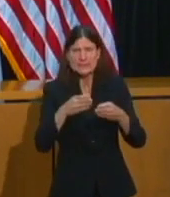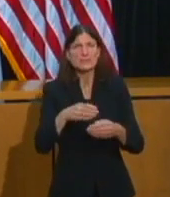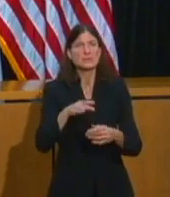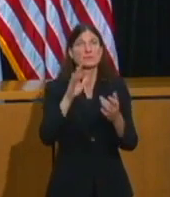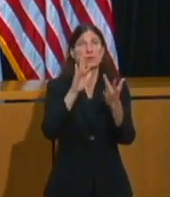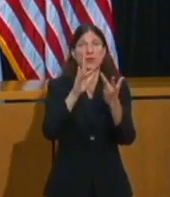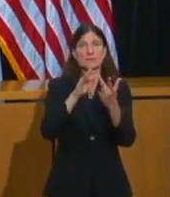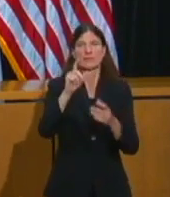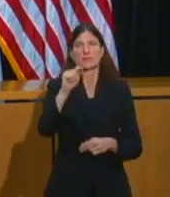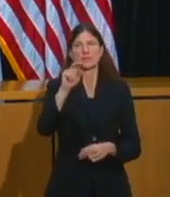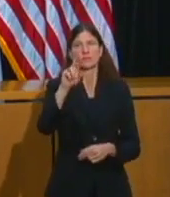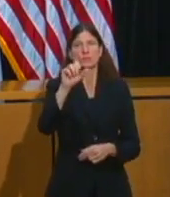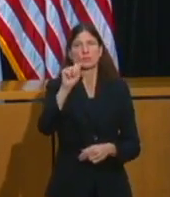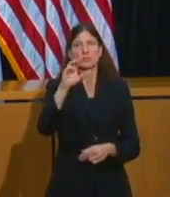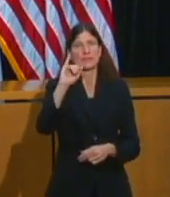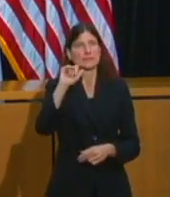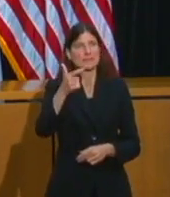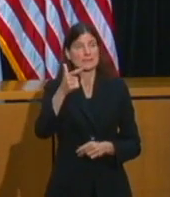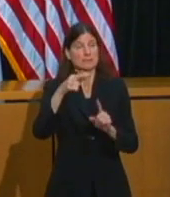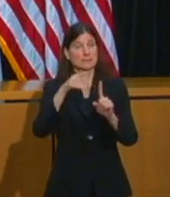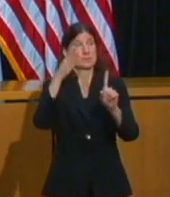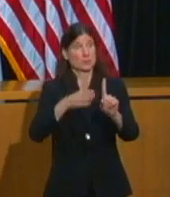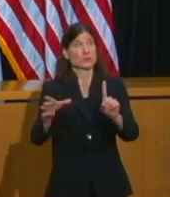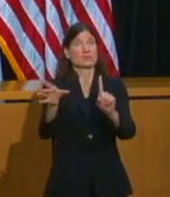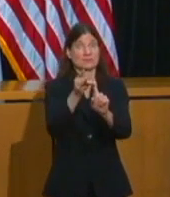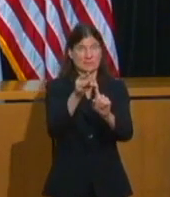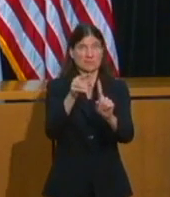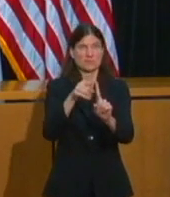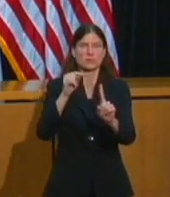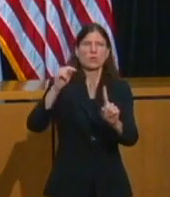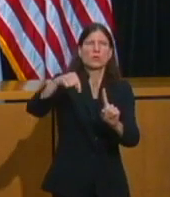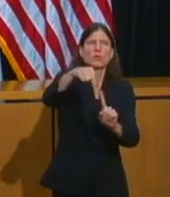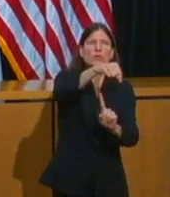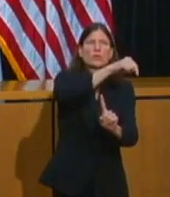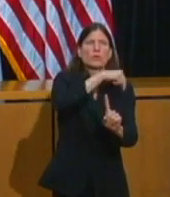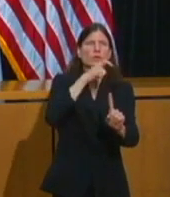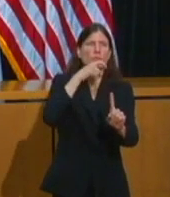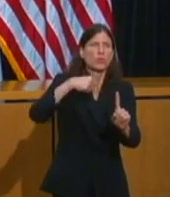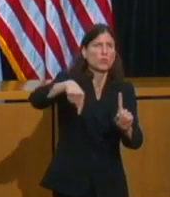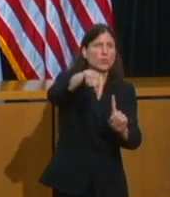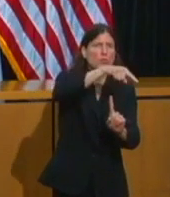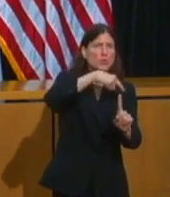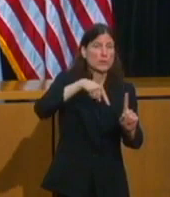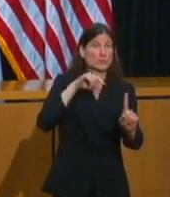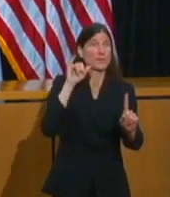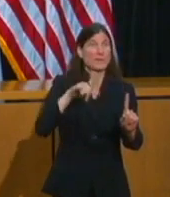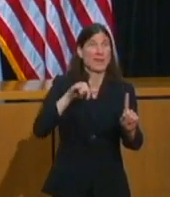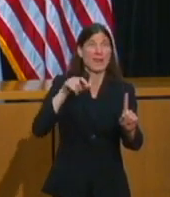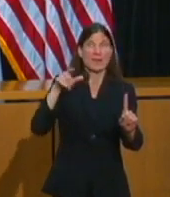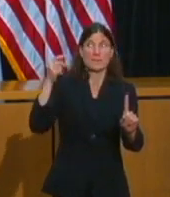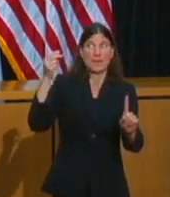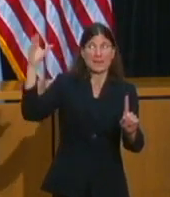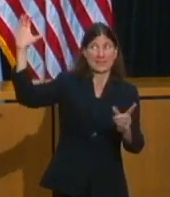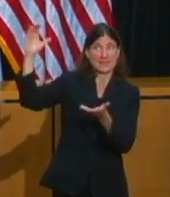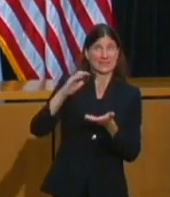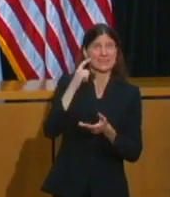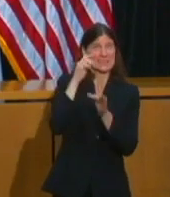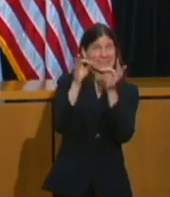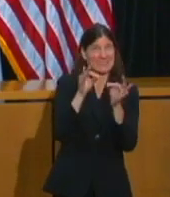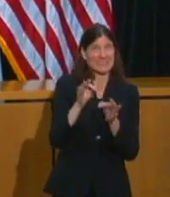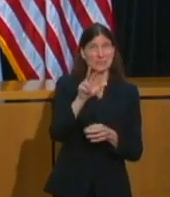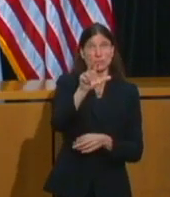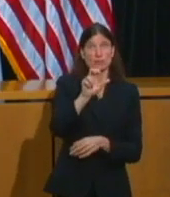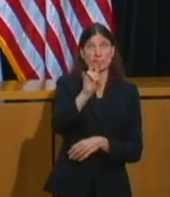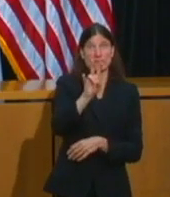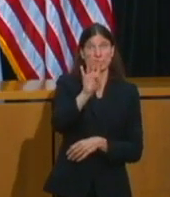made. We appreciate the federal government's support and the $374 million that they've allocated to